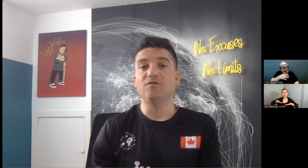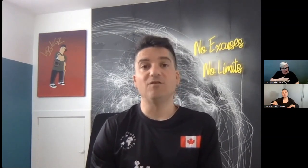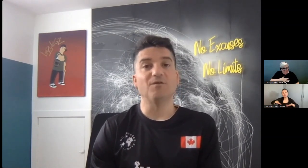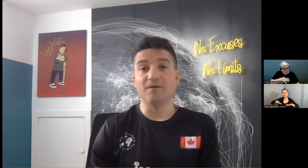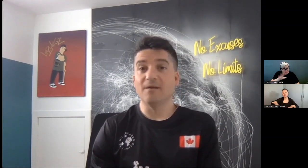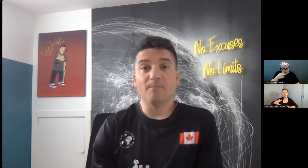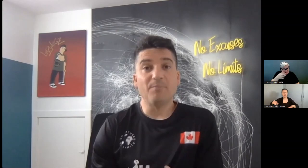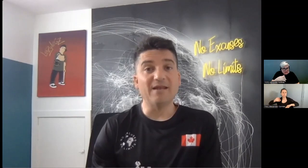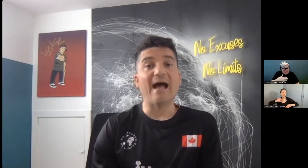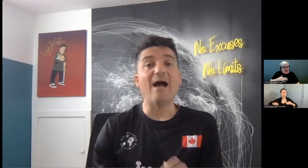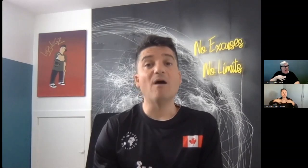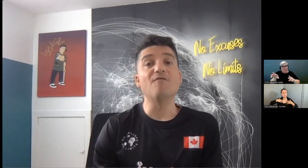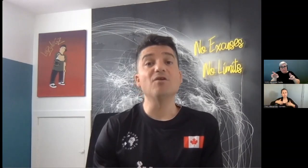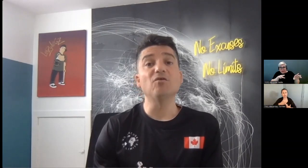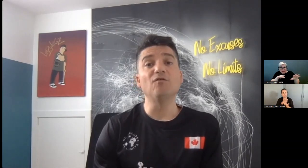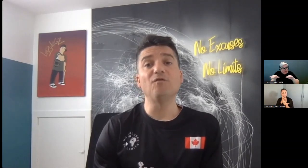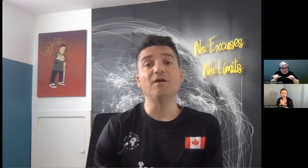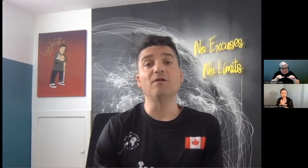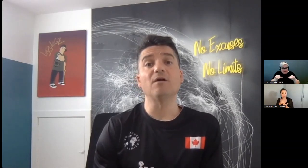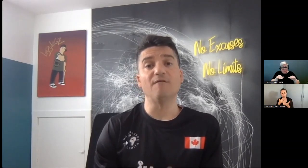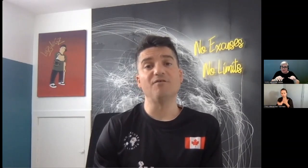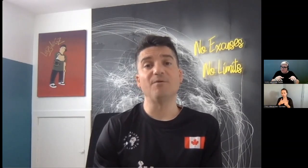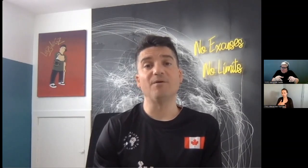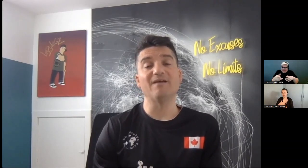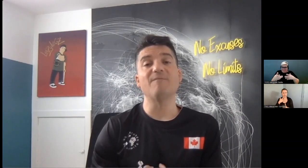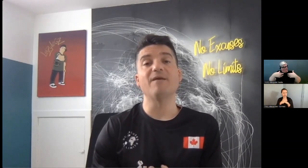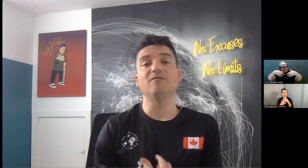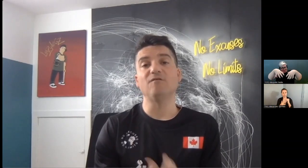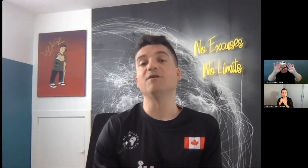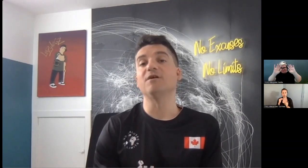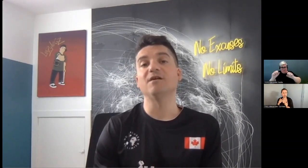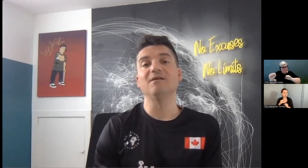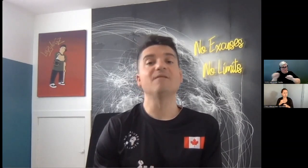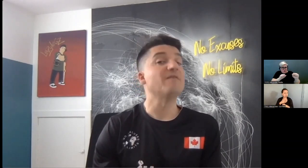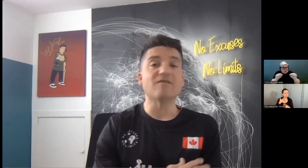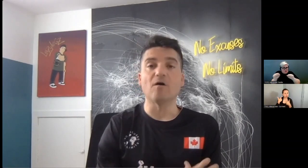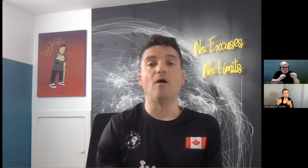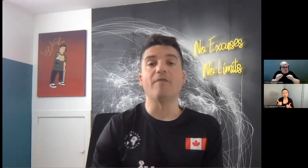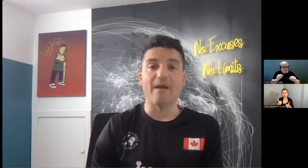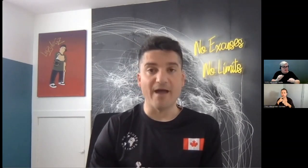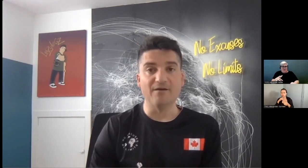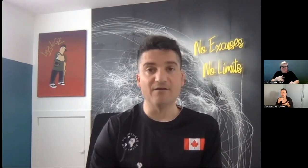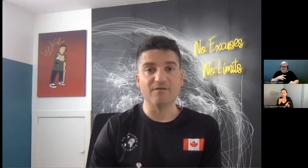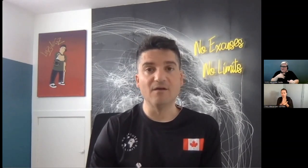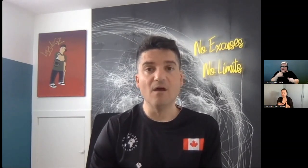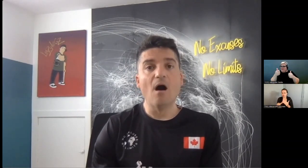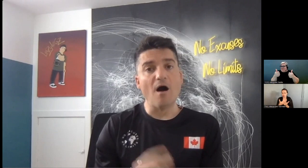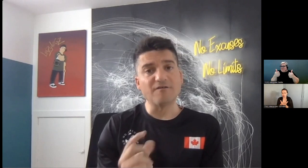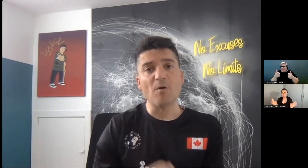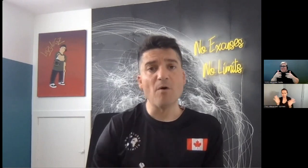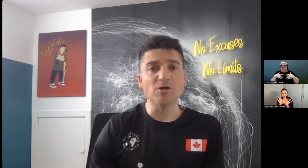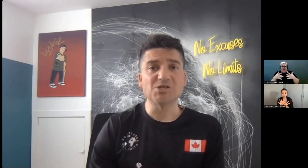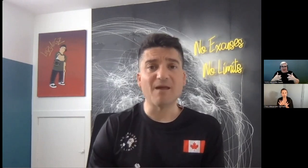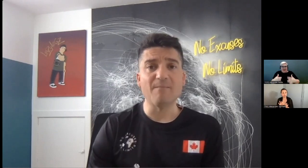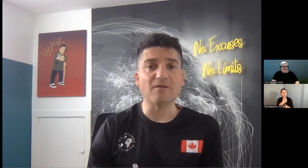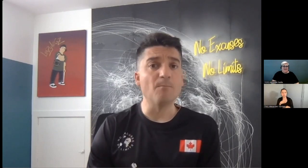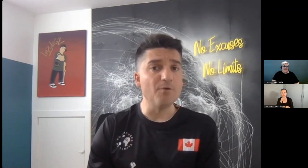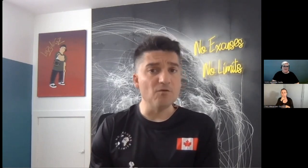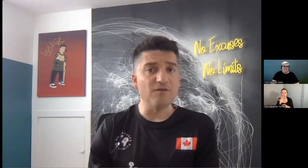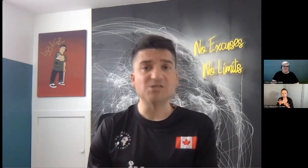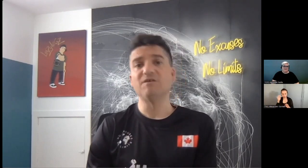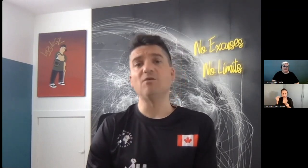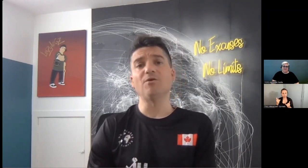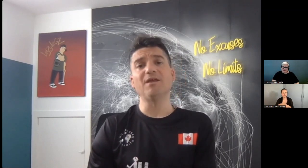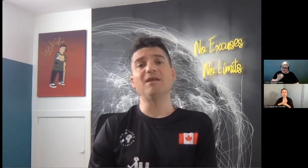and move to the beat. However you feel comfortable, if it makes you feel good, then that's all that matters. En ce moment, j'aimerais mettre un